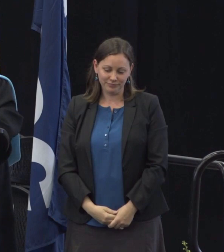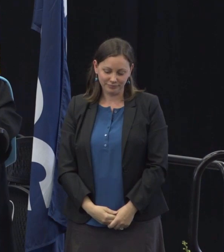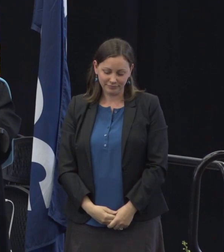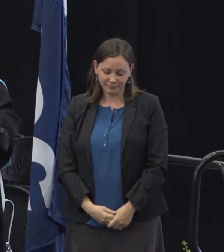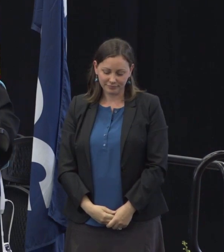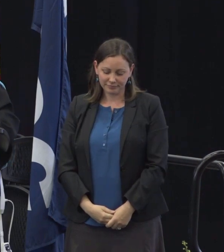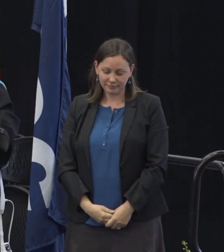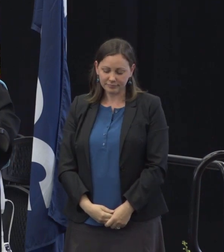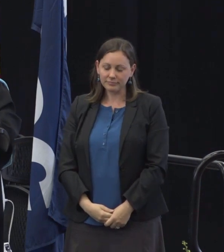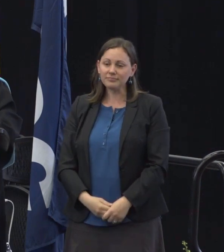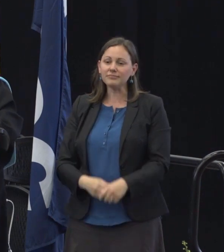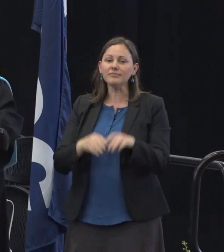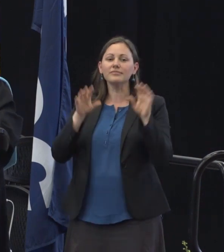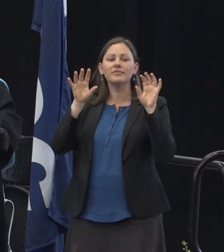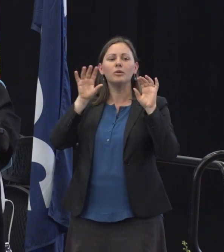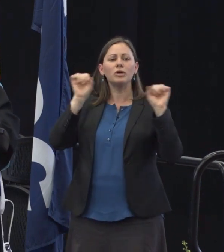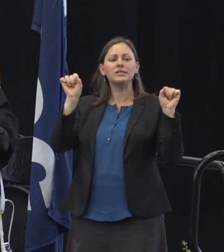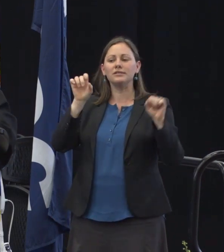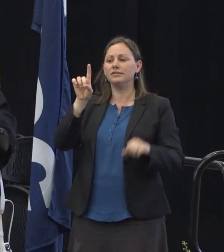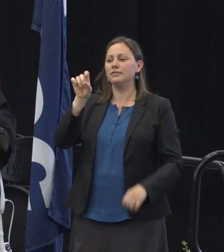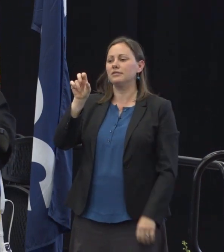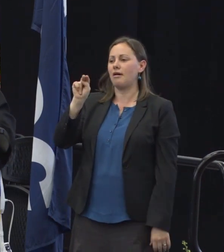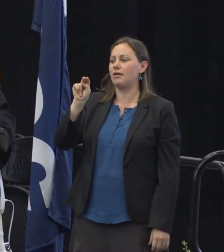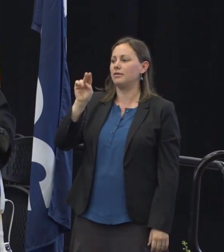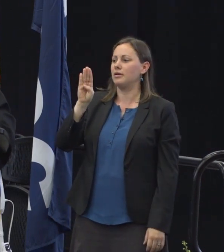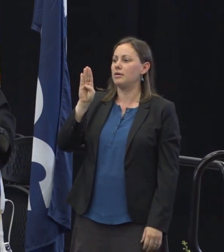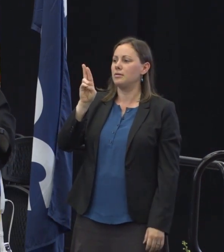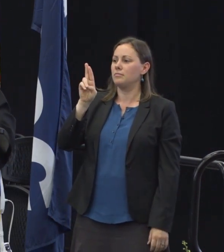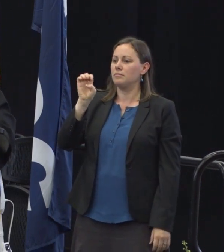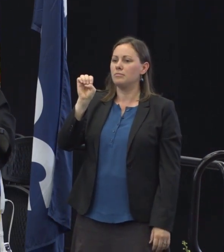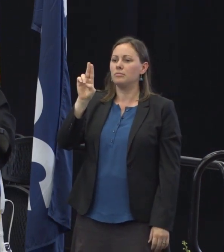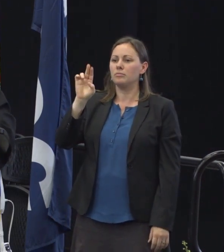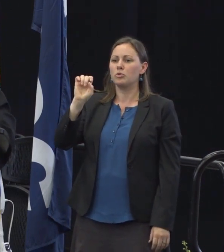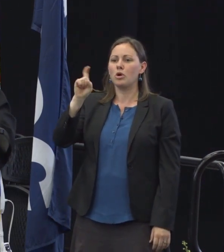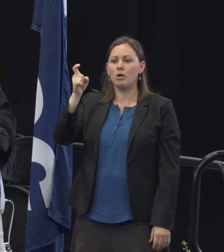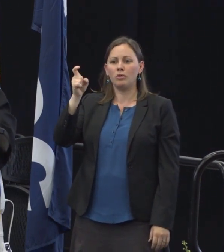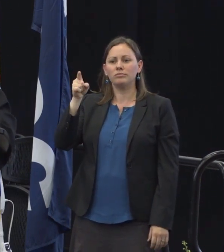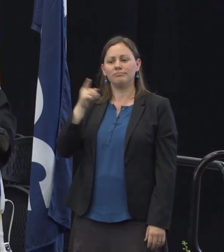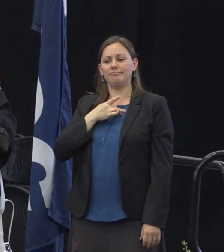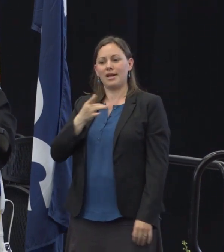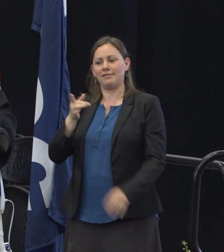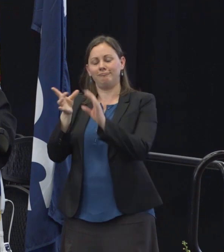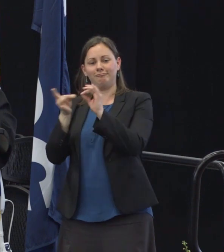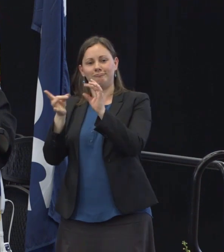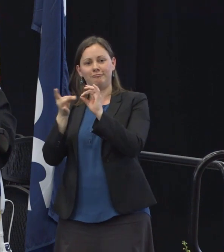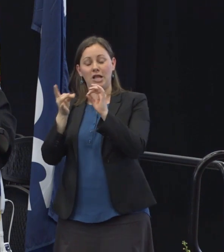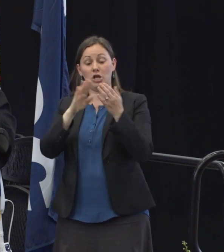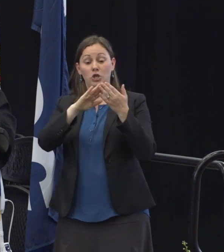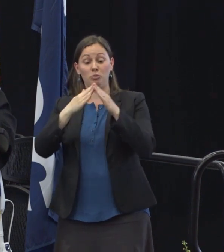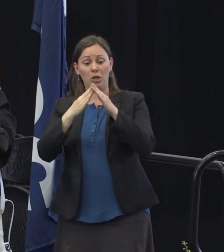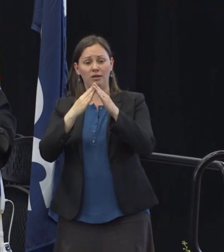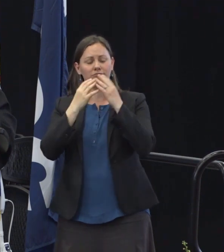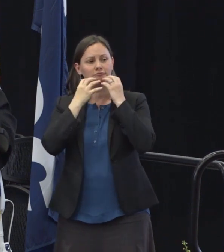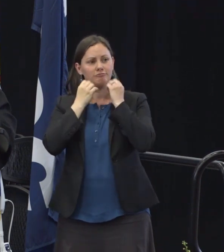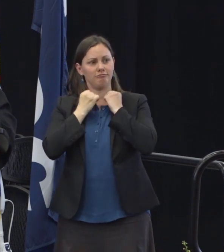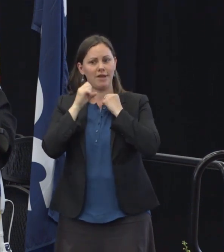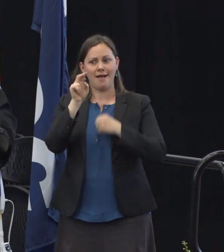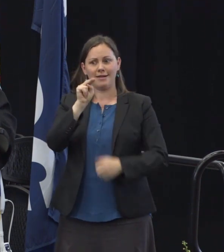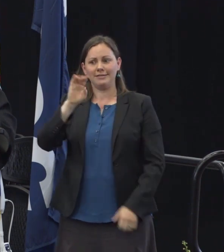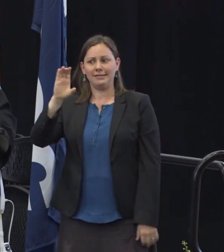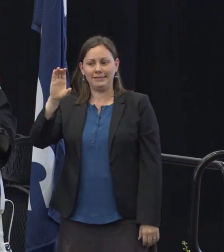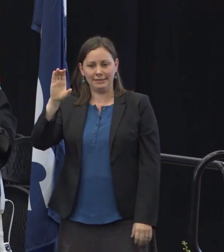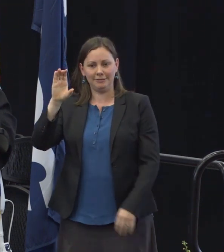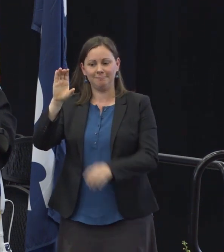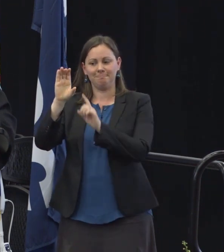As our president, Don Bureau, has often said, community is at the heart of community college, and Waterfront campus